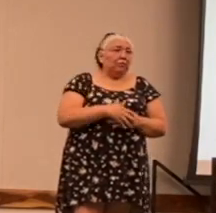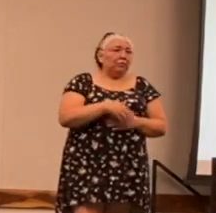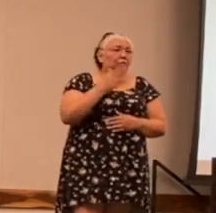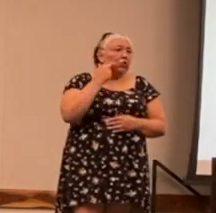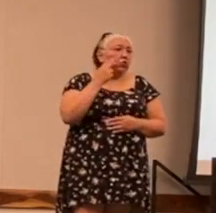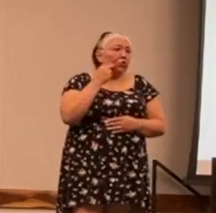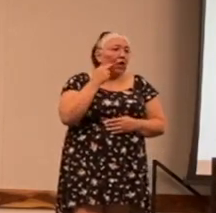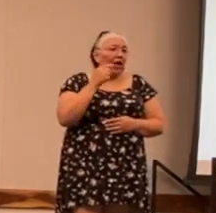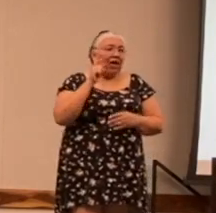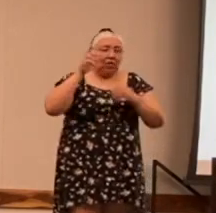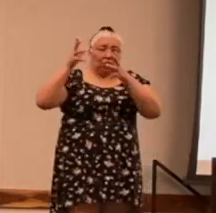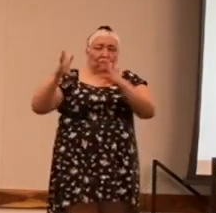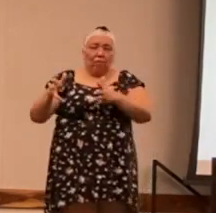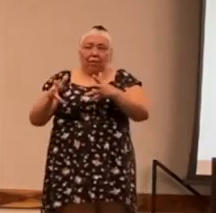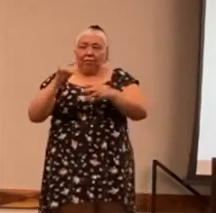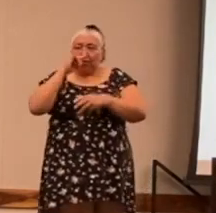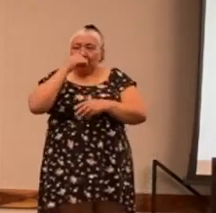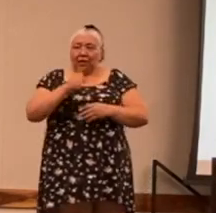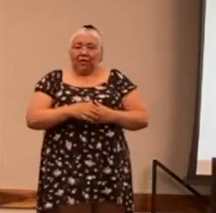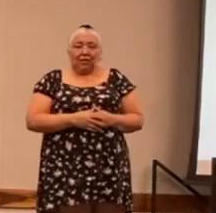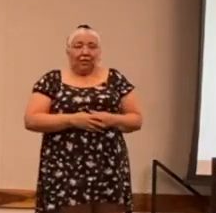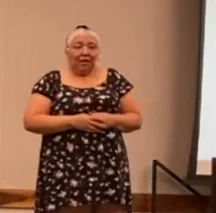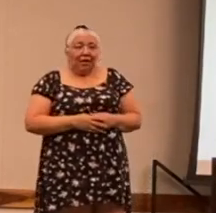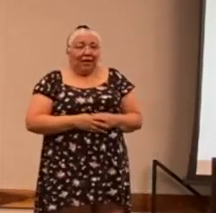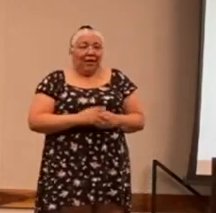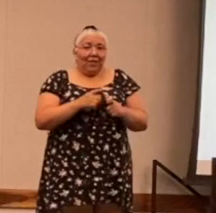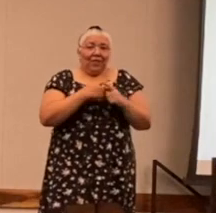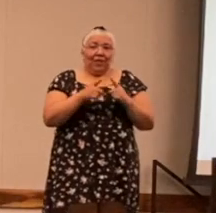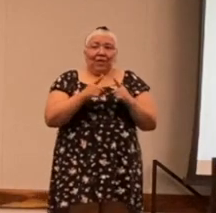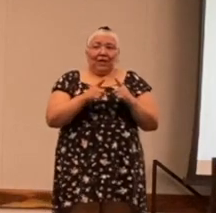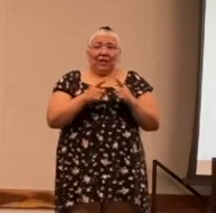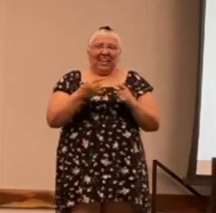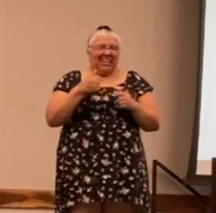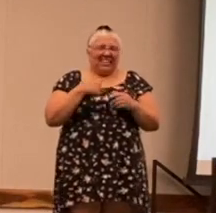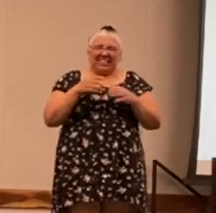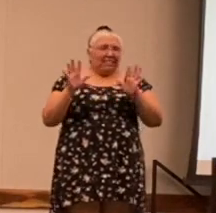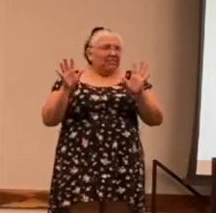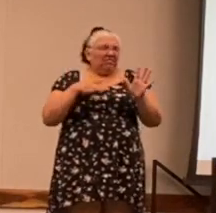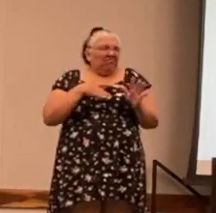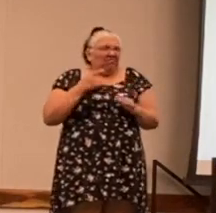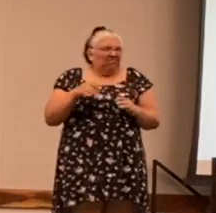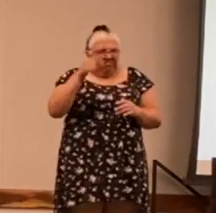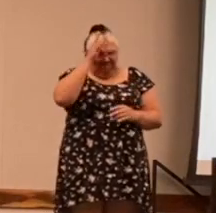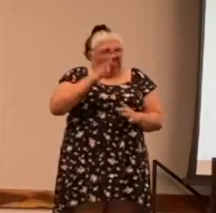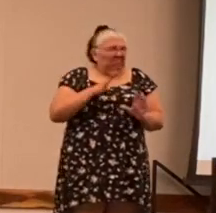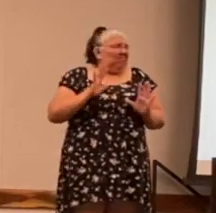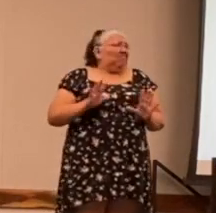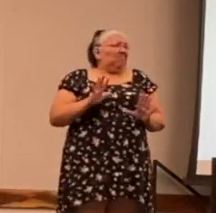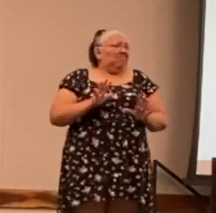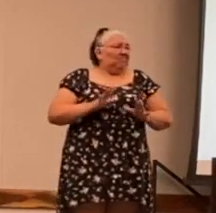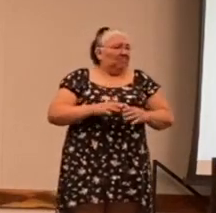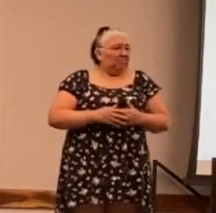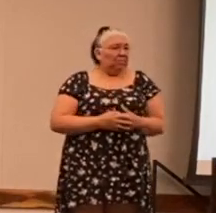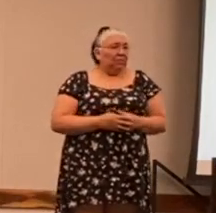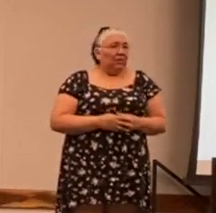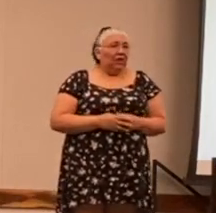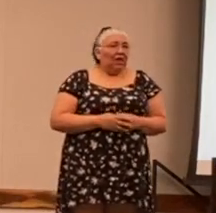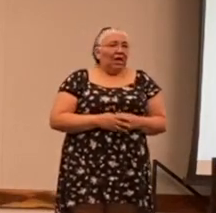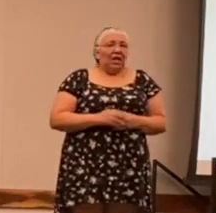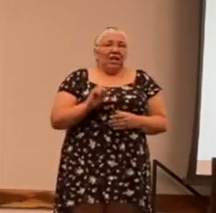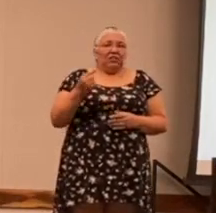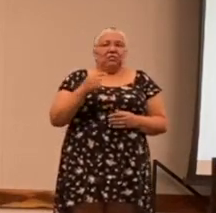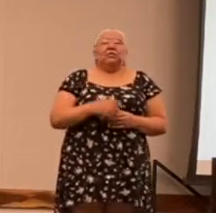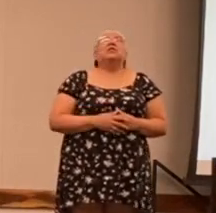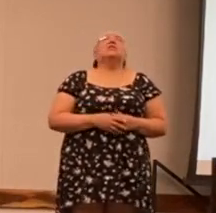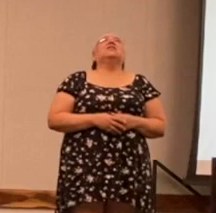And we had to drop the kids up. And it came to the point where I just can't stand this man. I can't stand him. Right? And I just like, oh, I